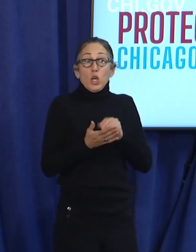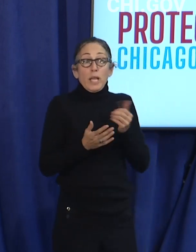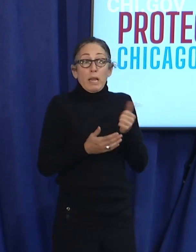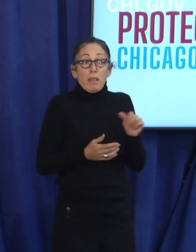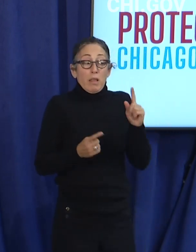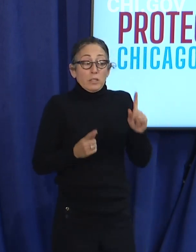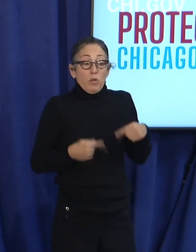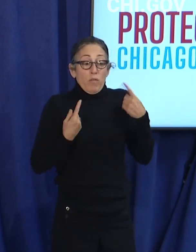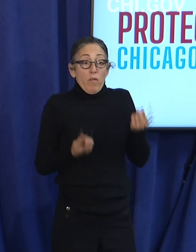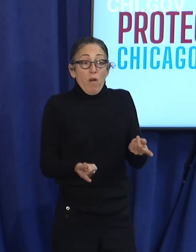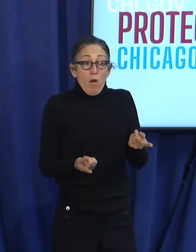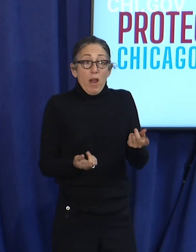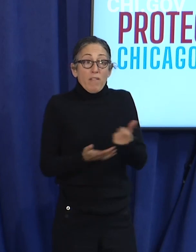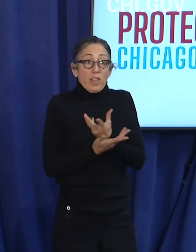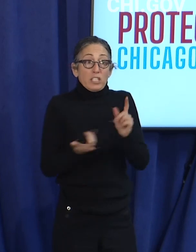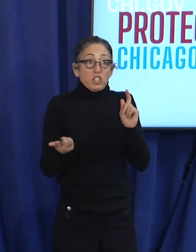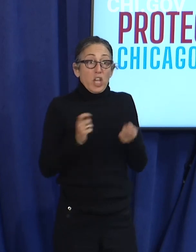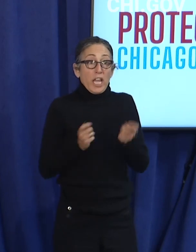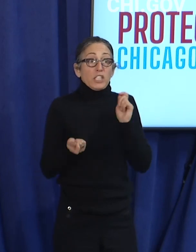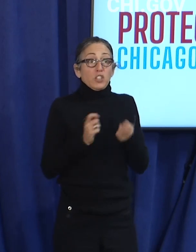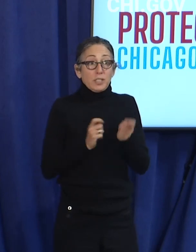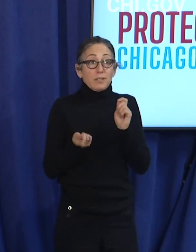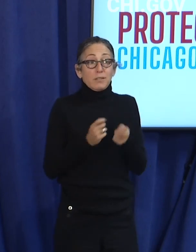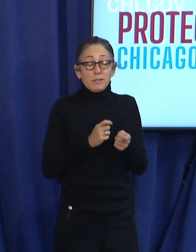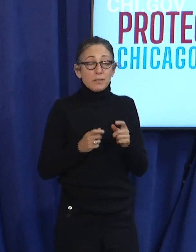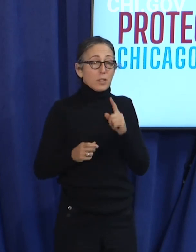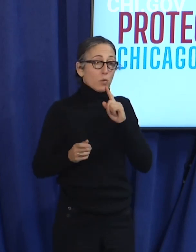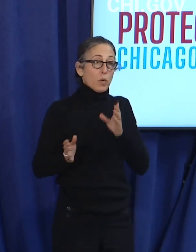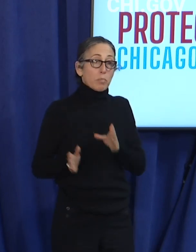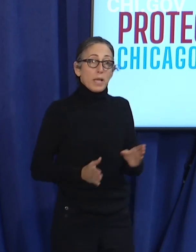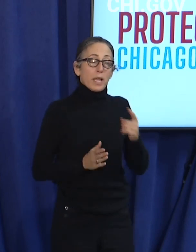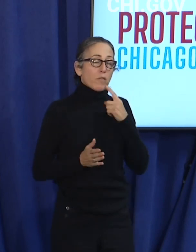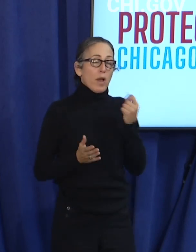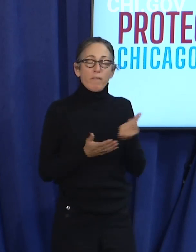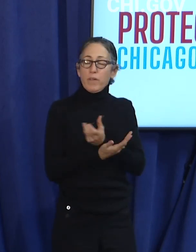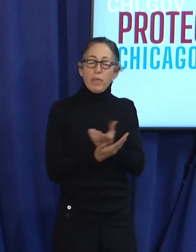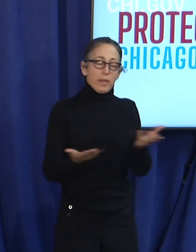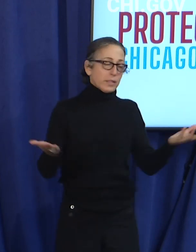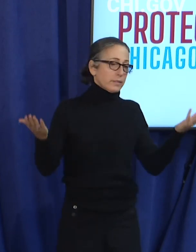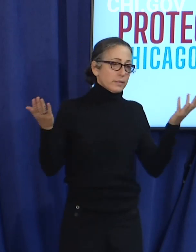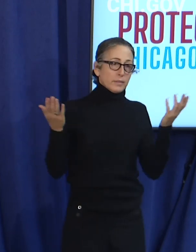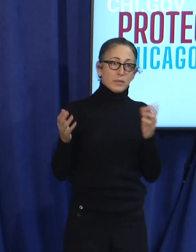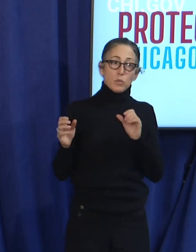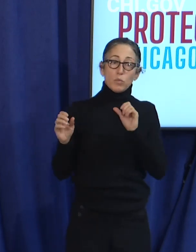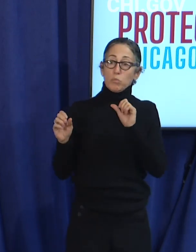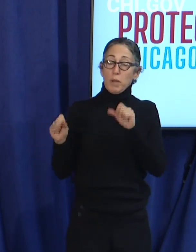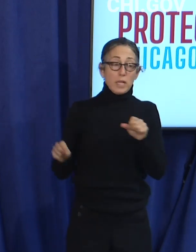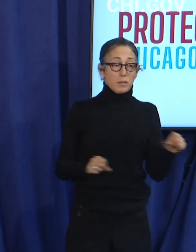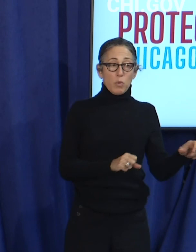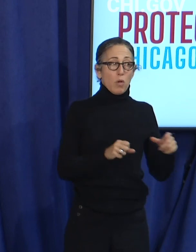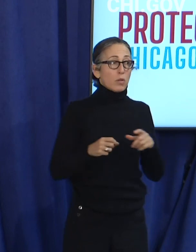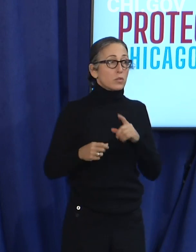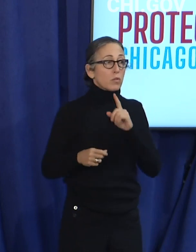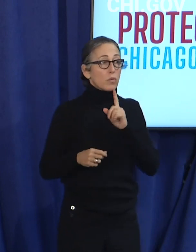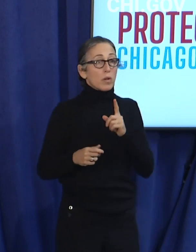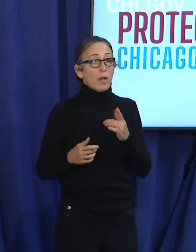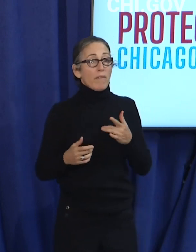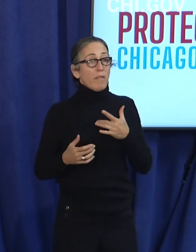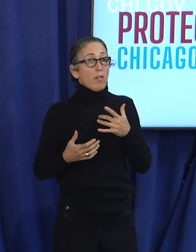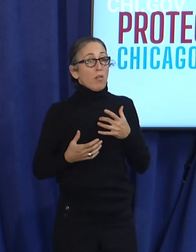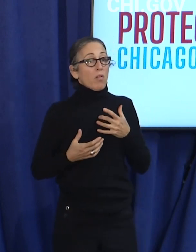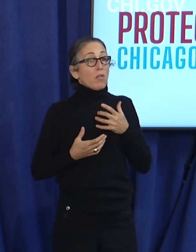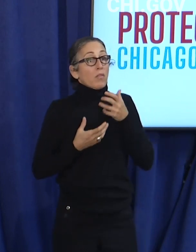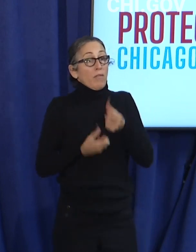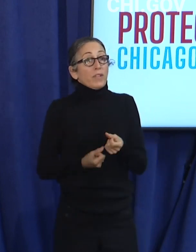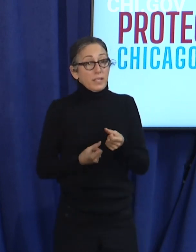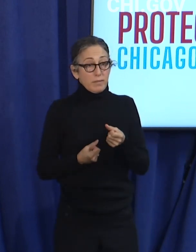by month. So we're planning for all eventualities here. We really are, and I'm very confident in these plans